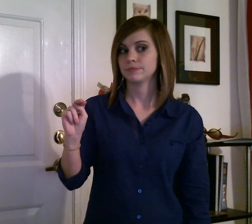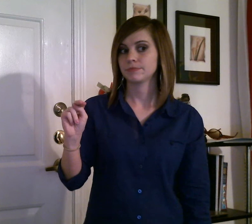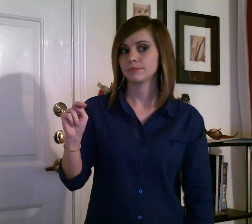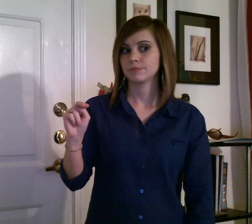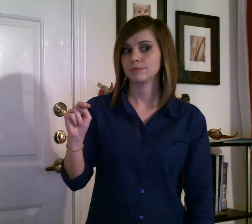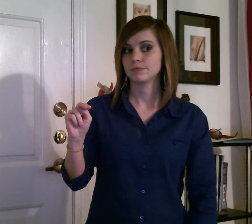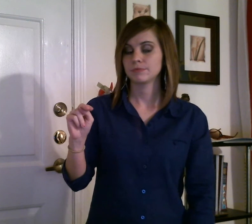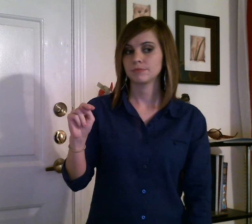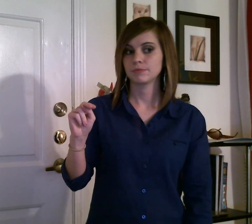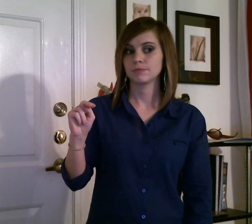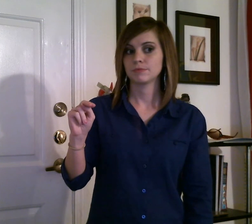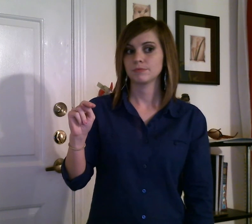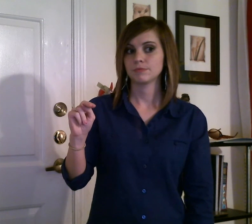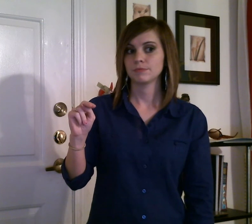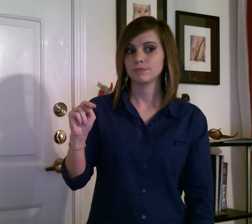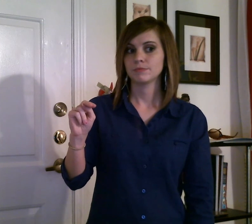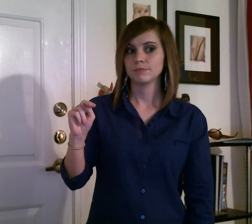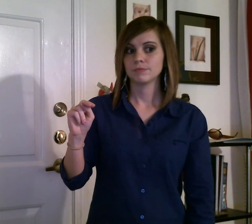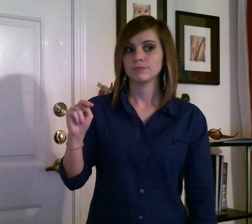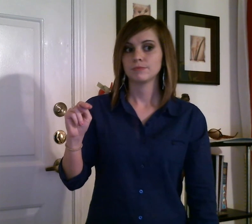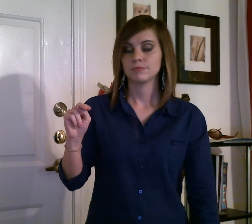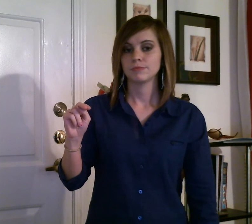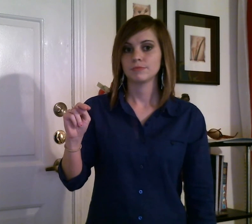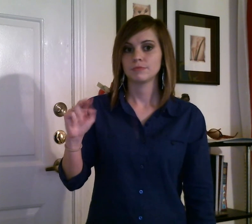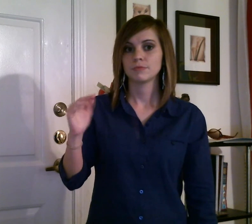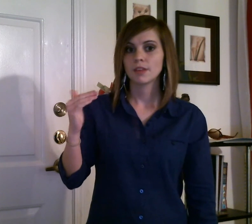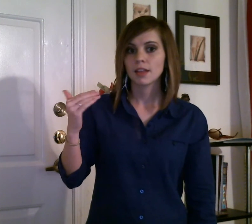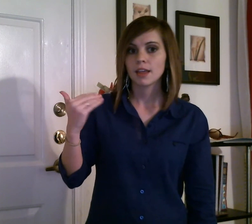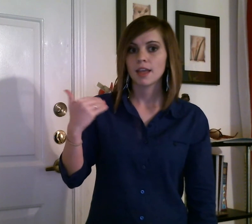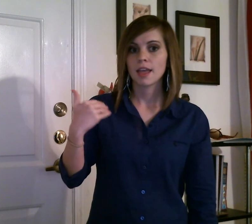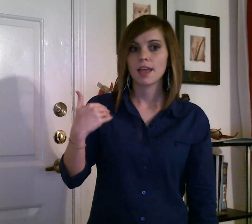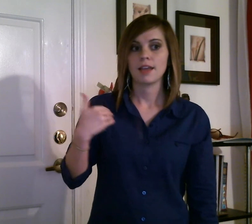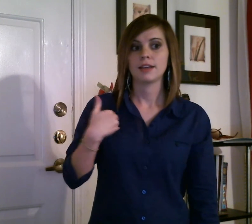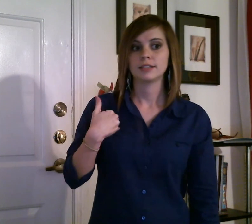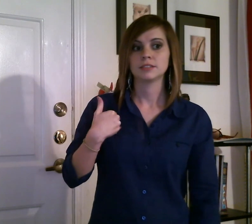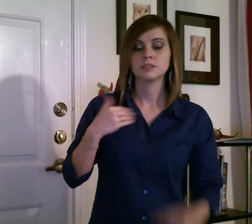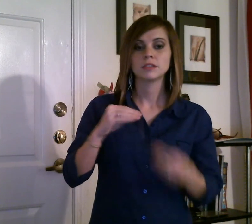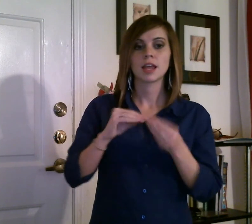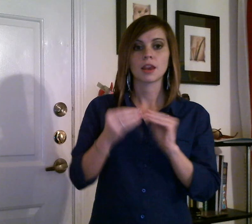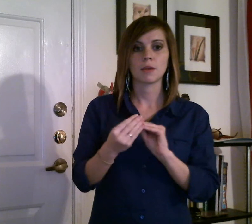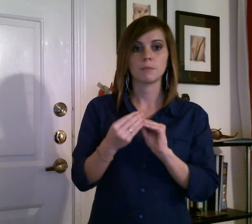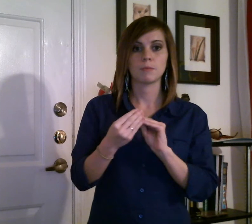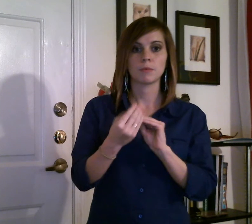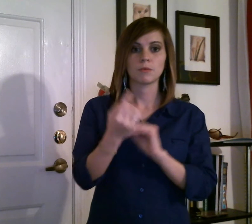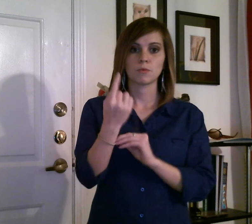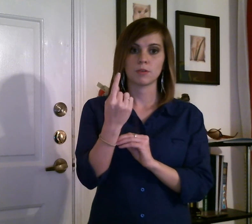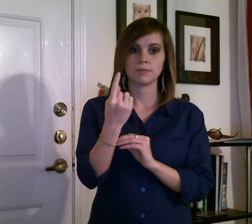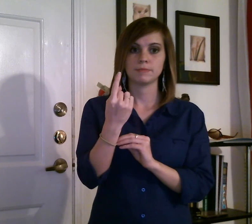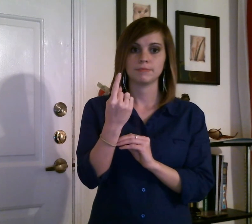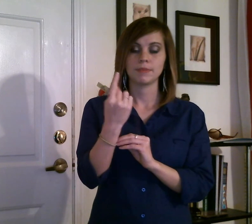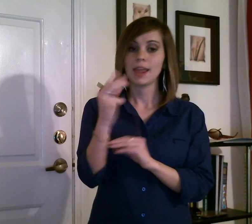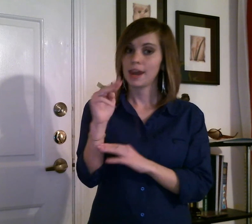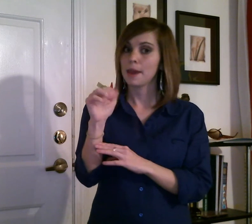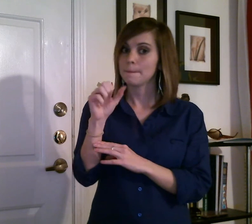its atomic state has an atomic number of 1, and it also has a mass of 1. It only has